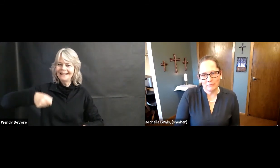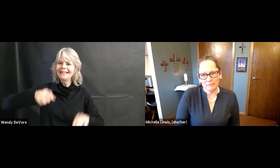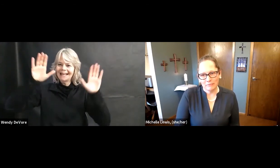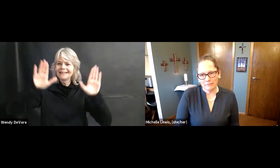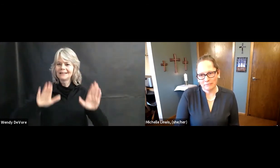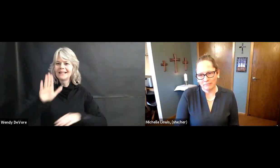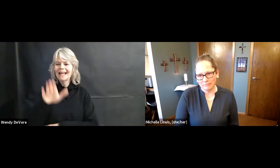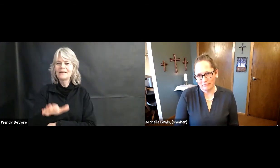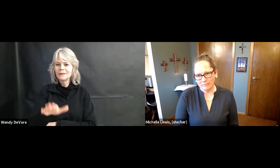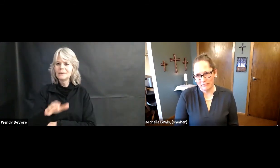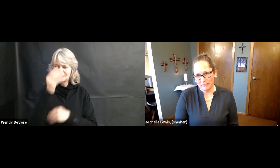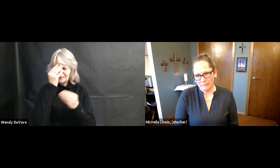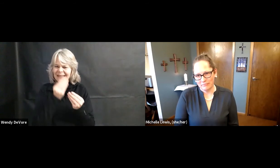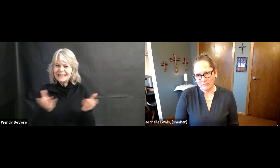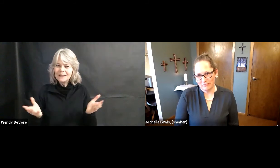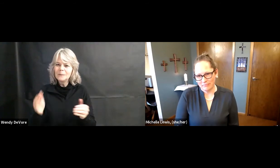afternoon.